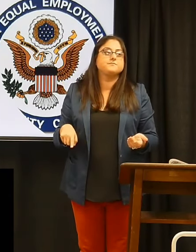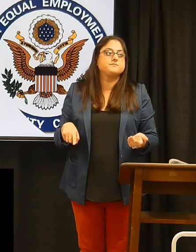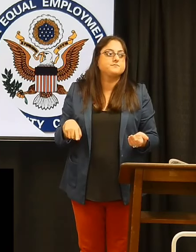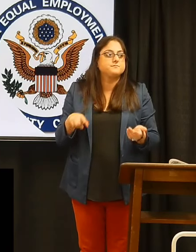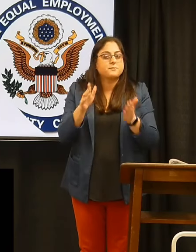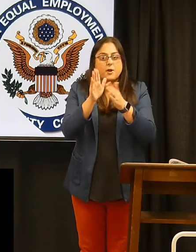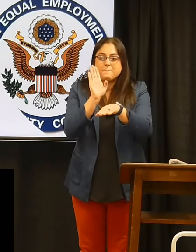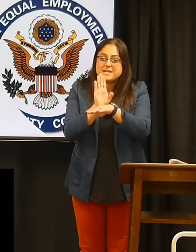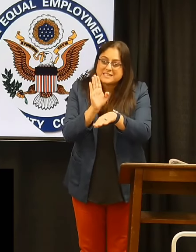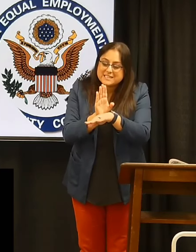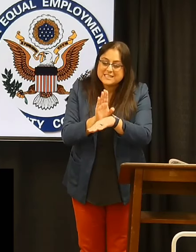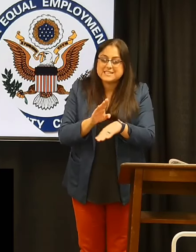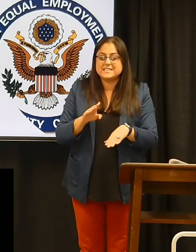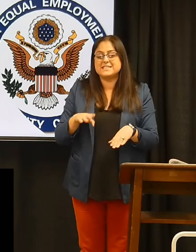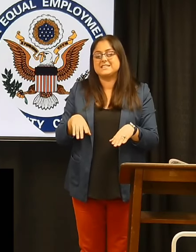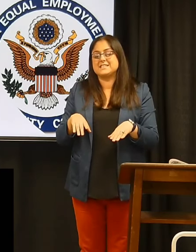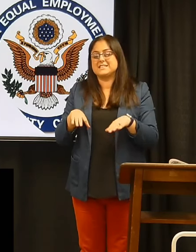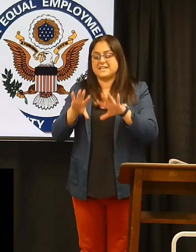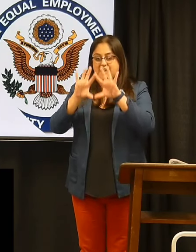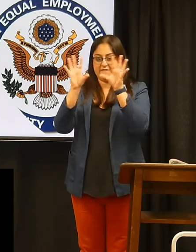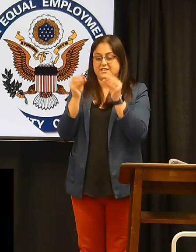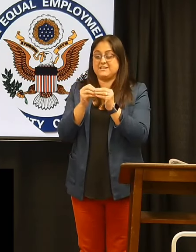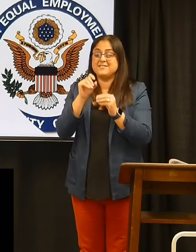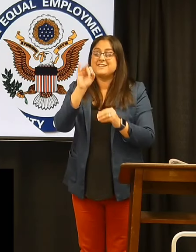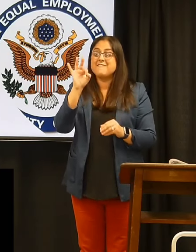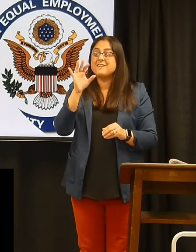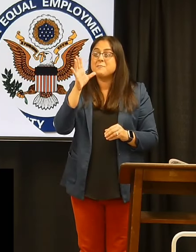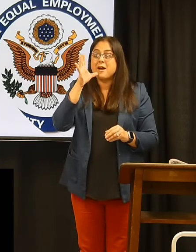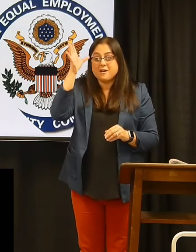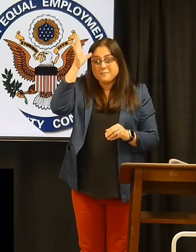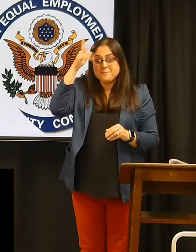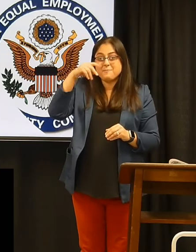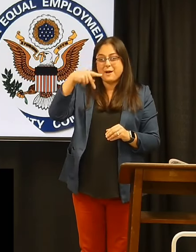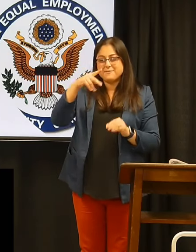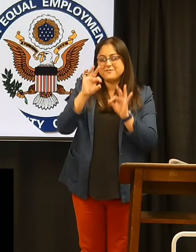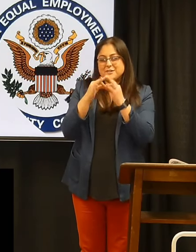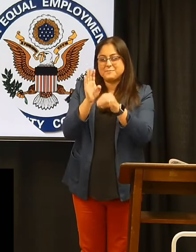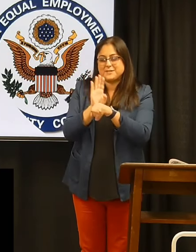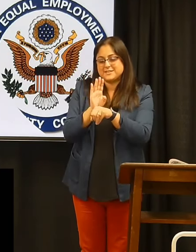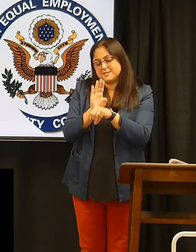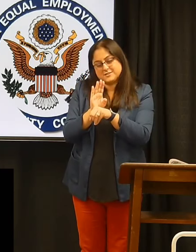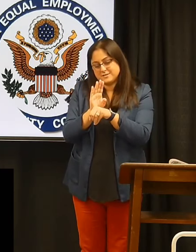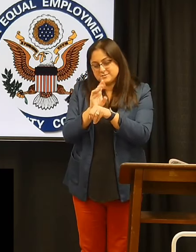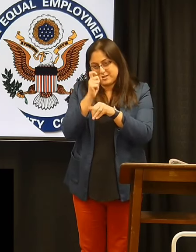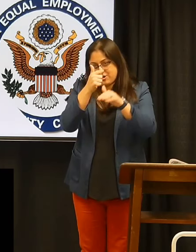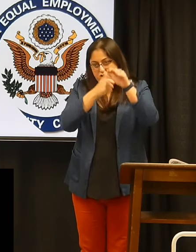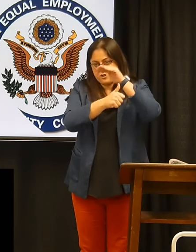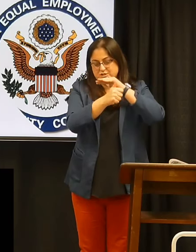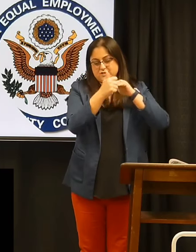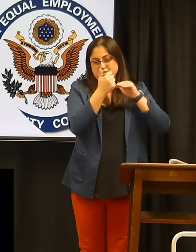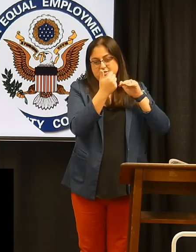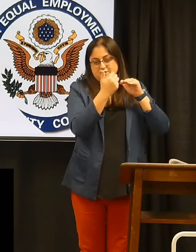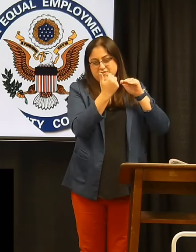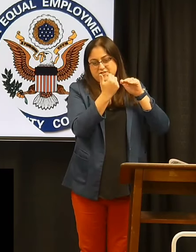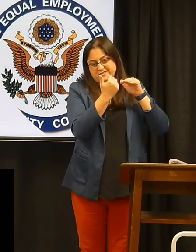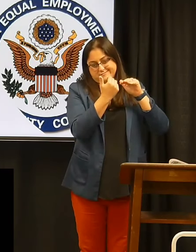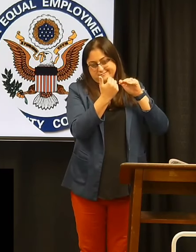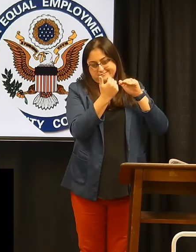Target, any kind of business. If it's like a mom and pop, like a family business that has less than